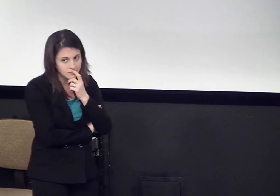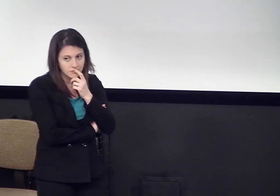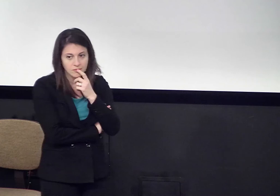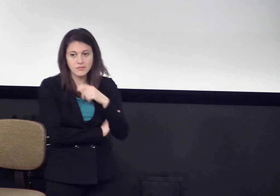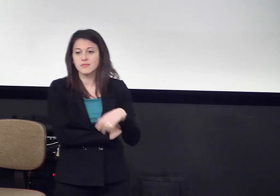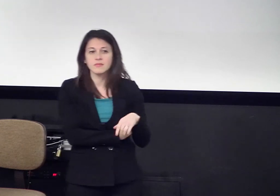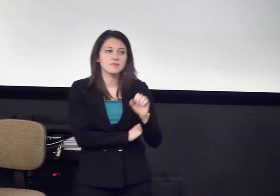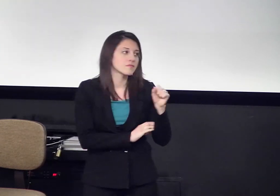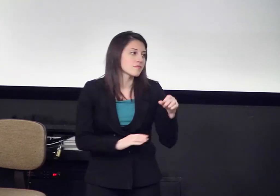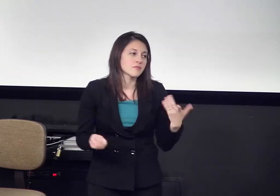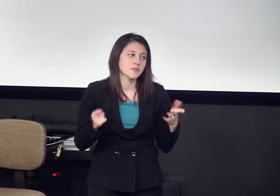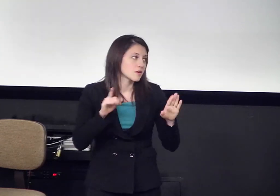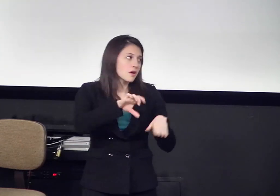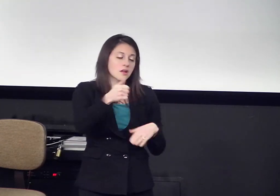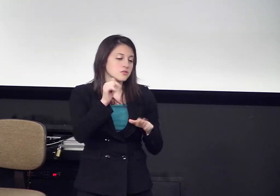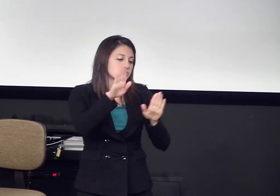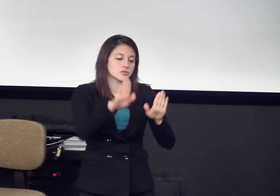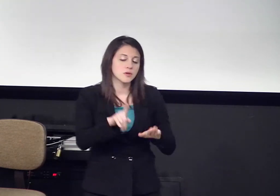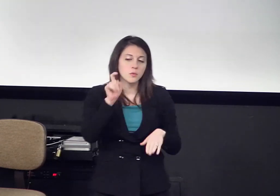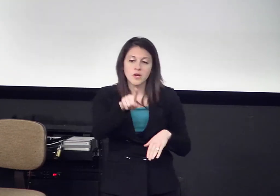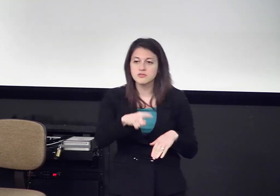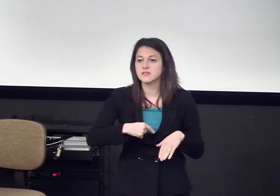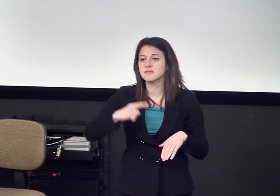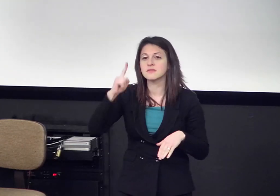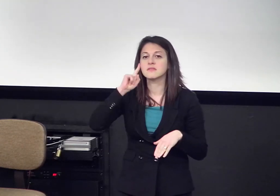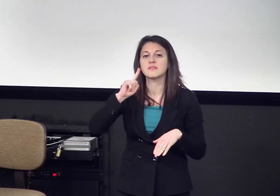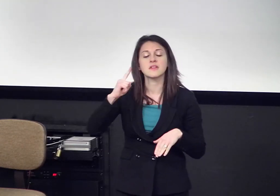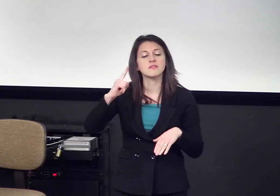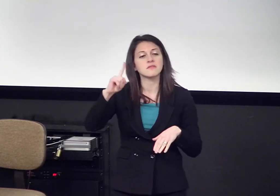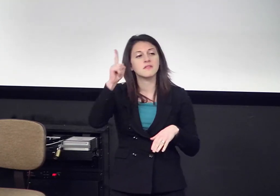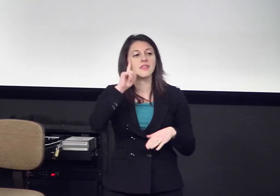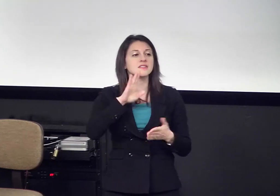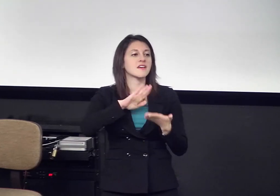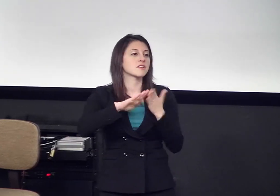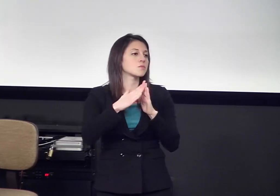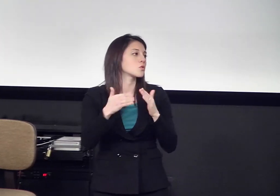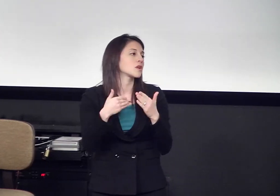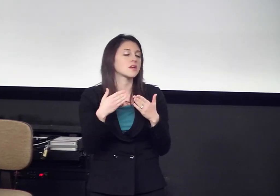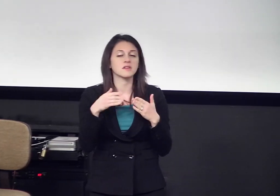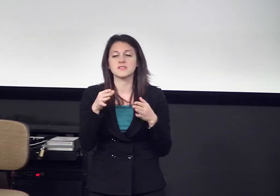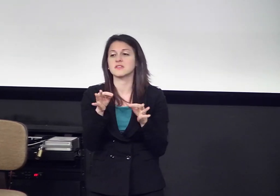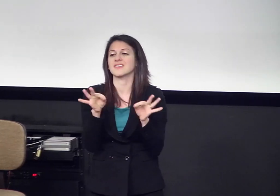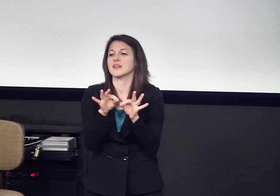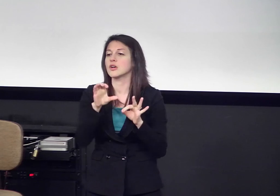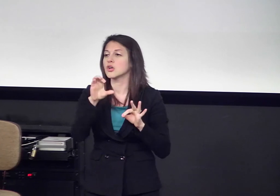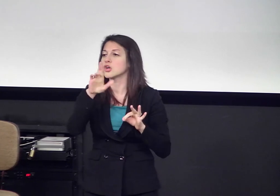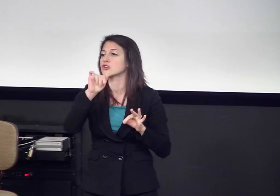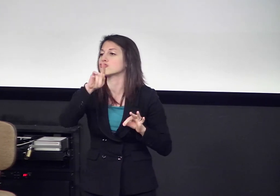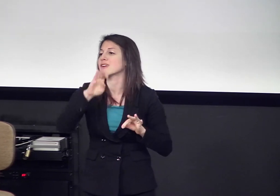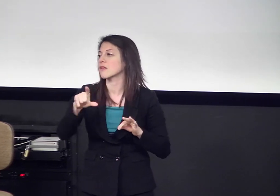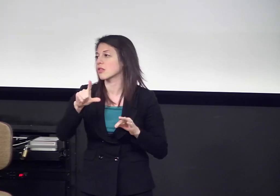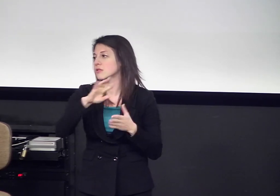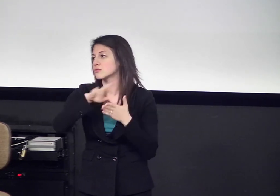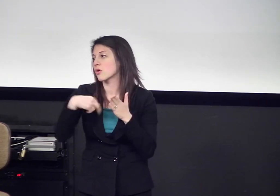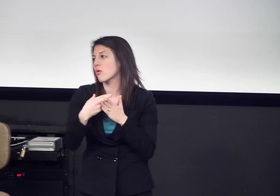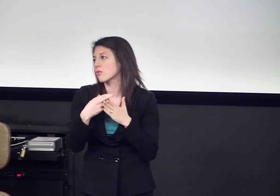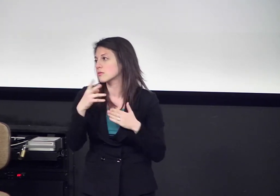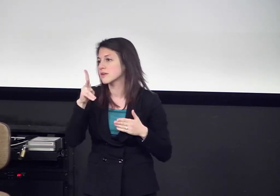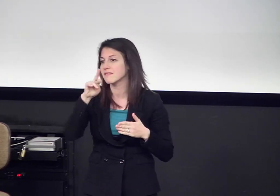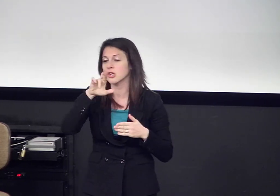current FCC policy on VRS interpreting? And that's also a great question. I think that the deaf